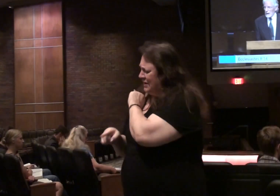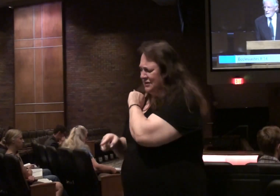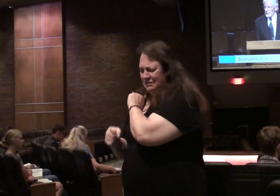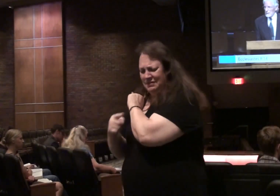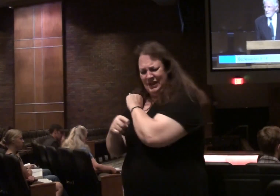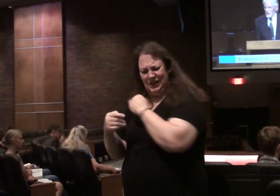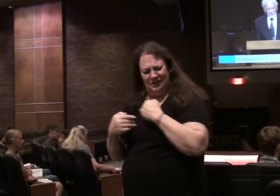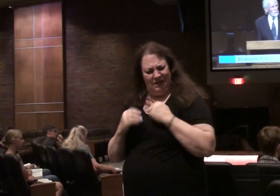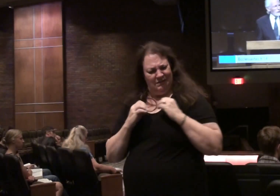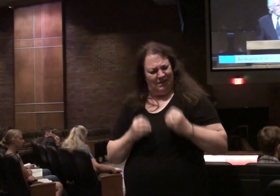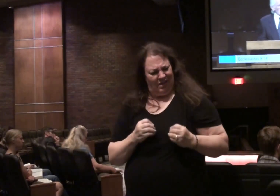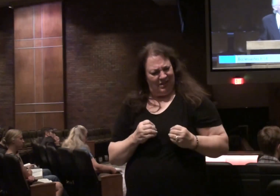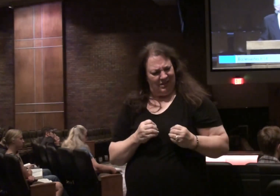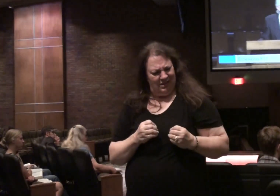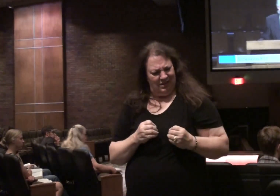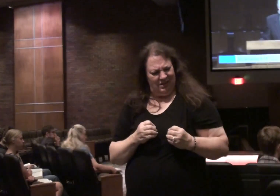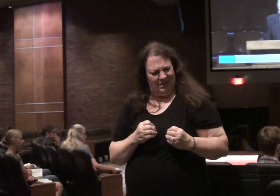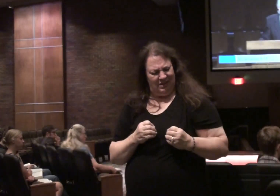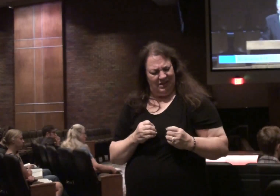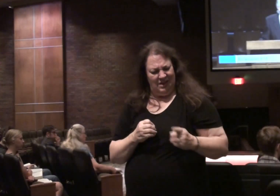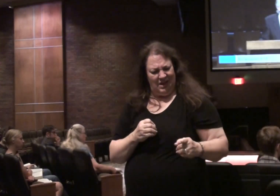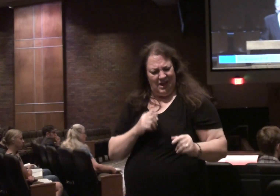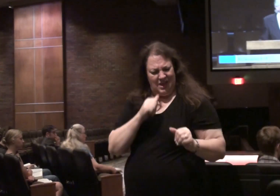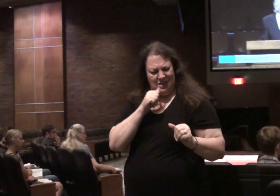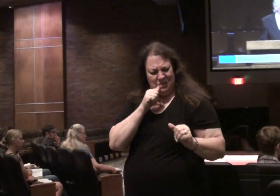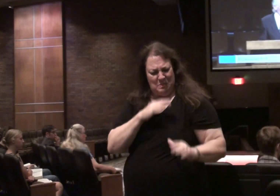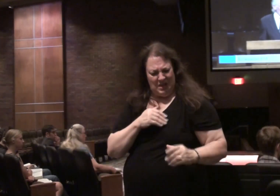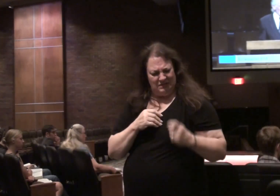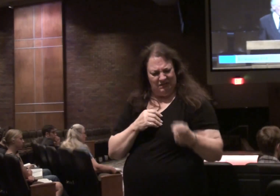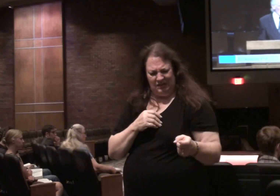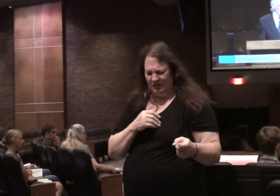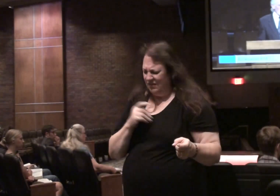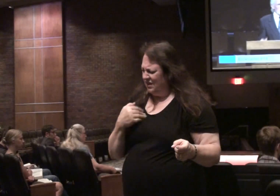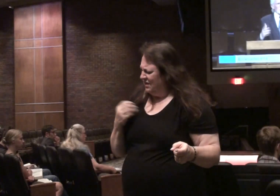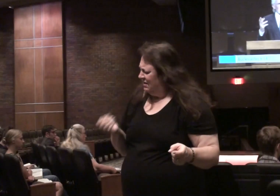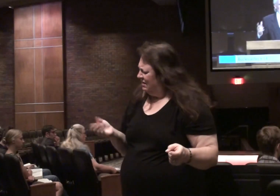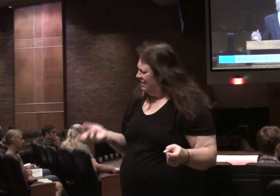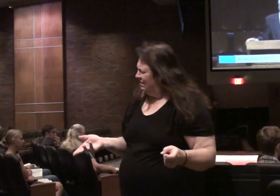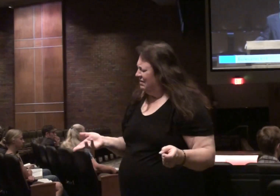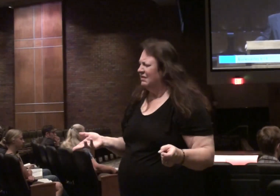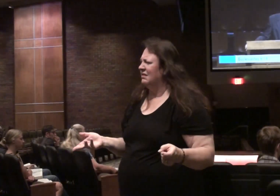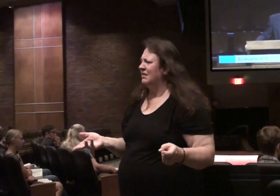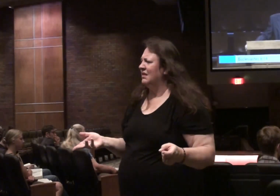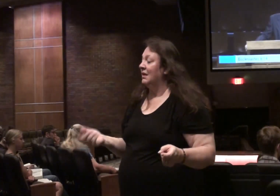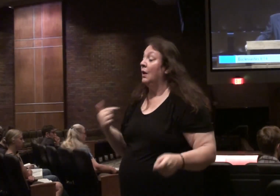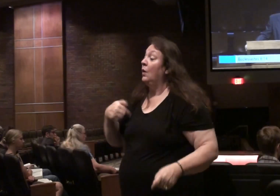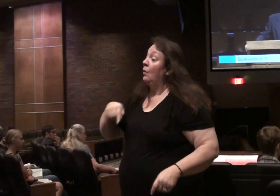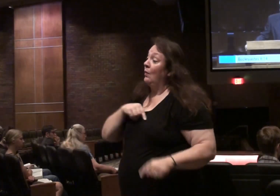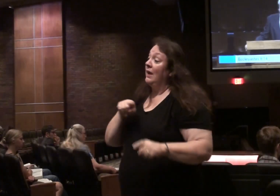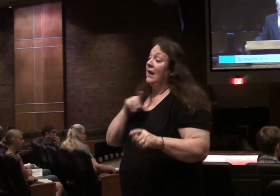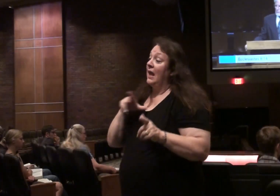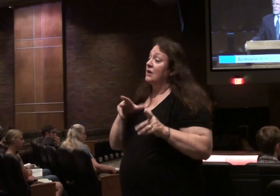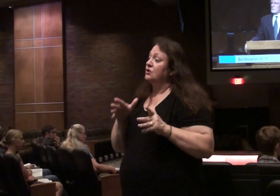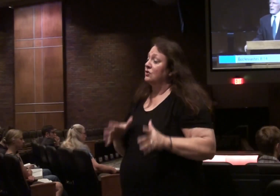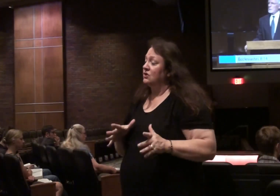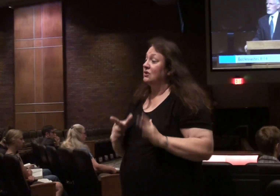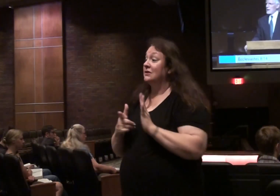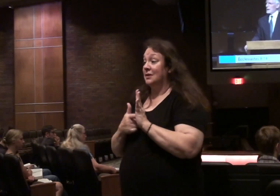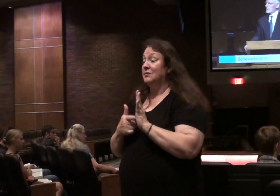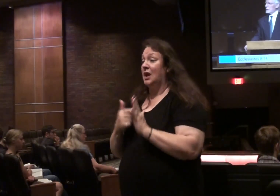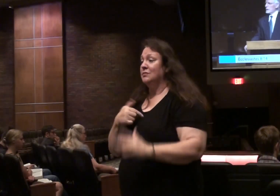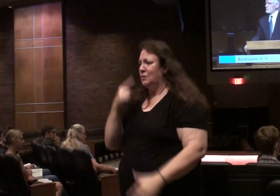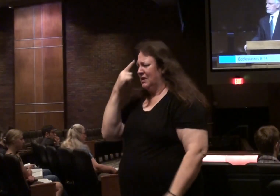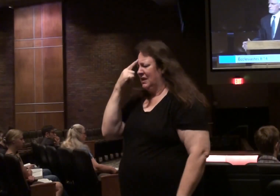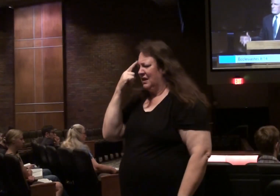wicked should get, and the wicked seem to be getting the blessing the righteous. At least, if we're as Christians, don't we sometimes